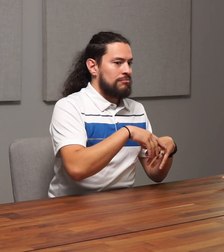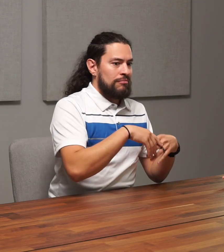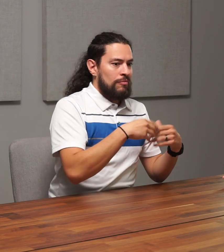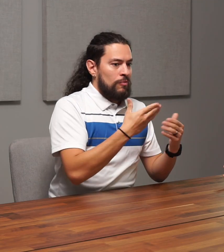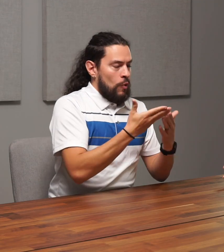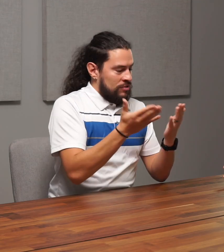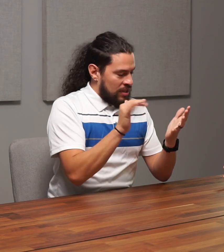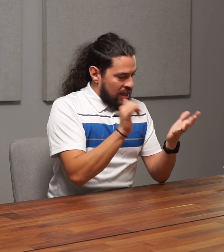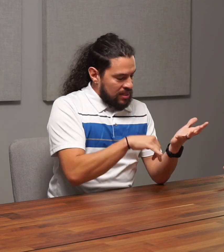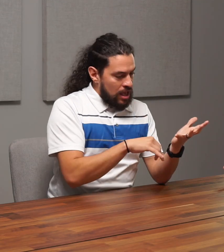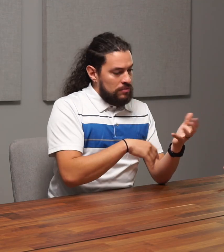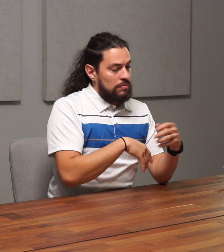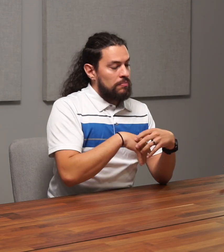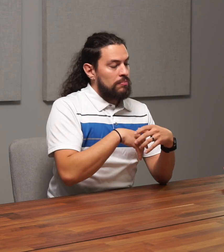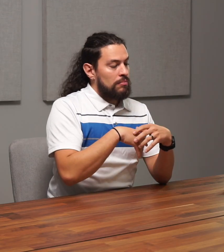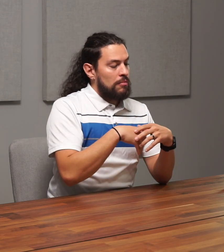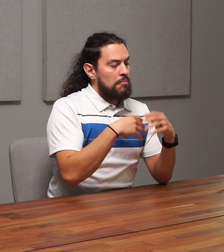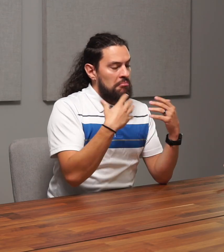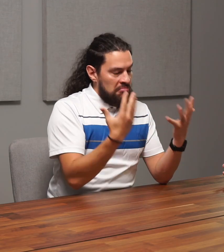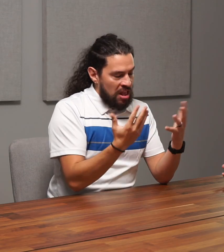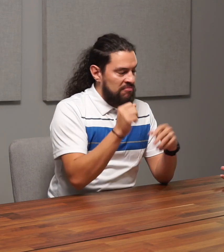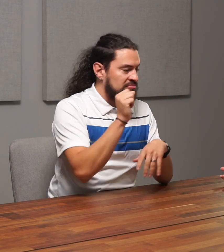movie after it won all of those awards and that is amazing